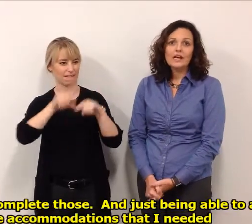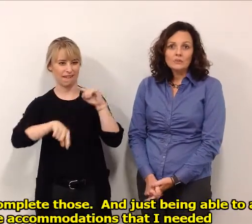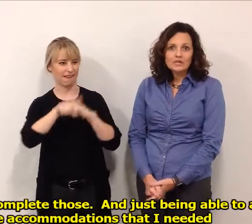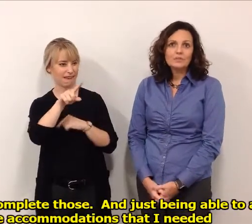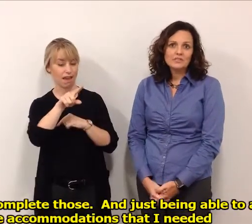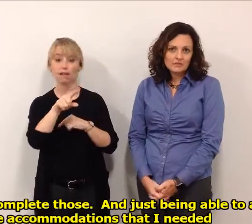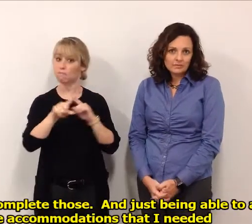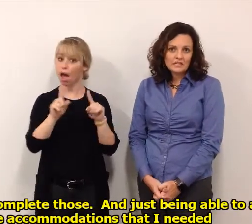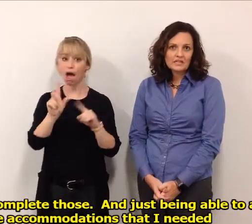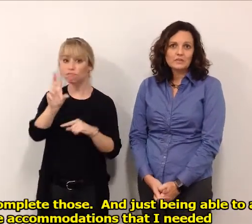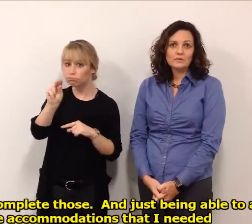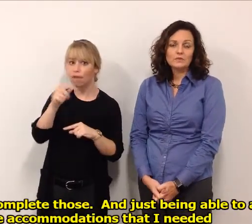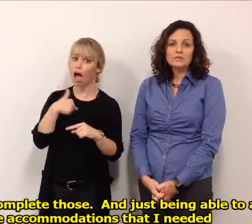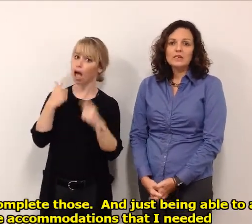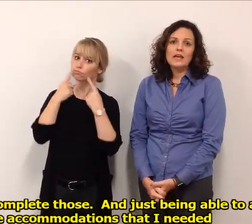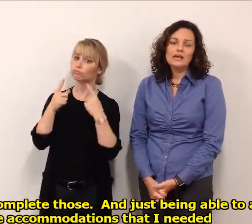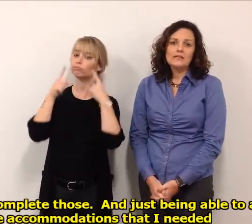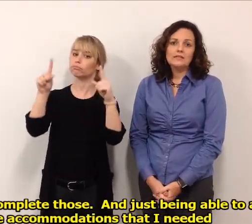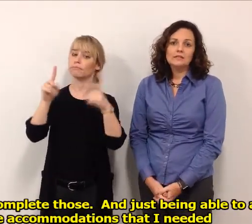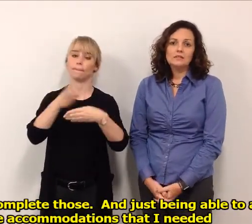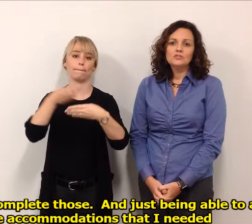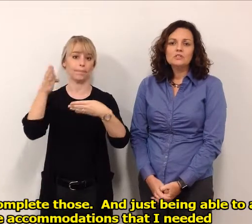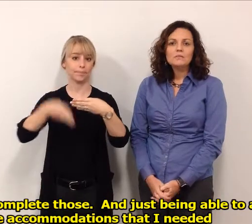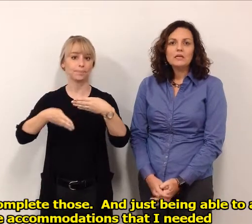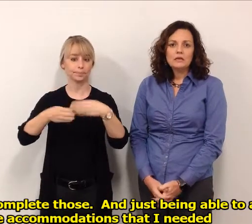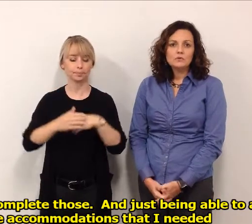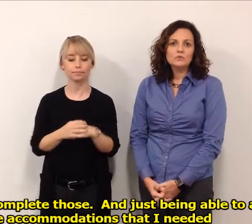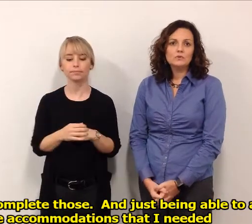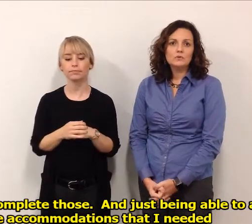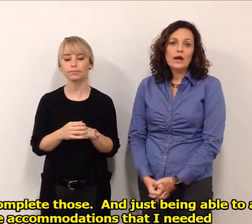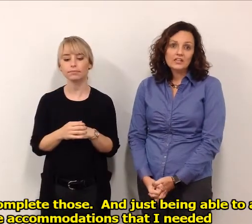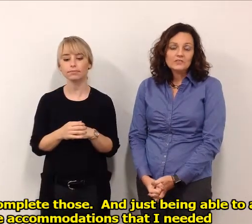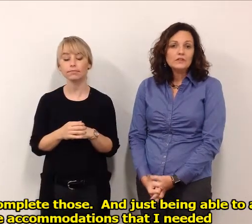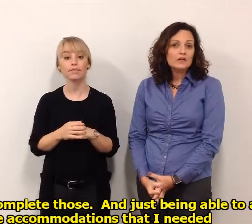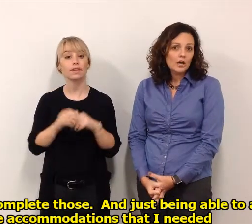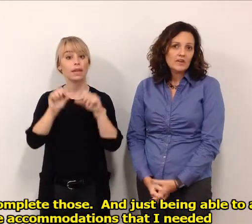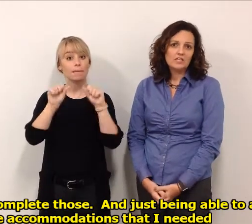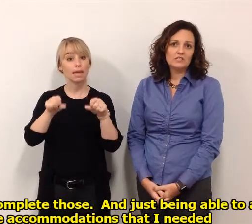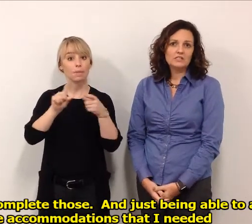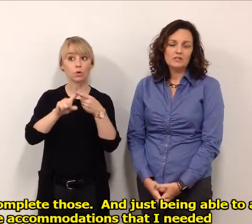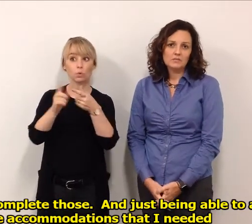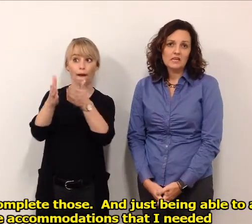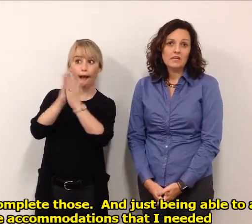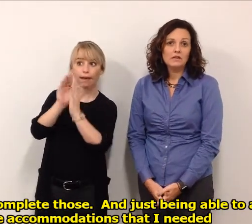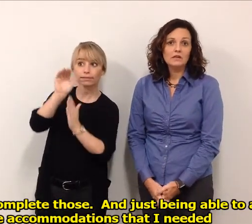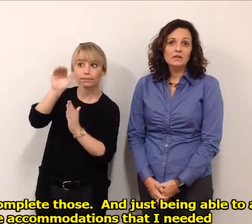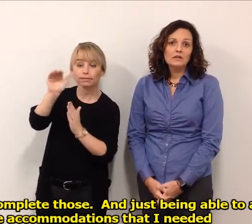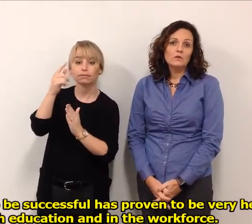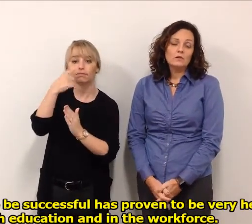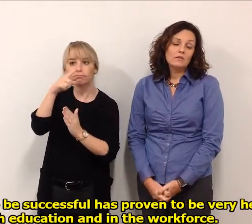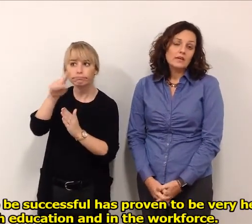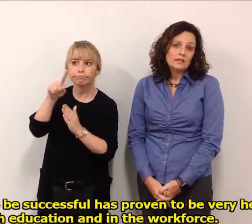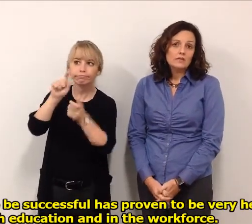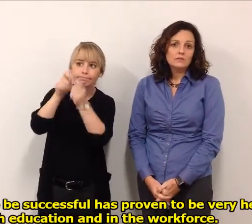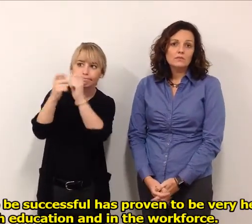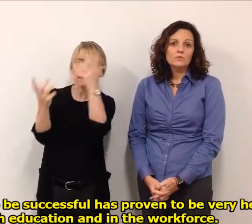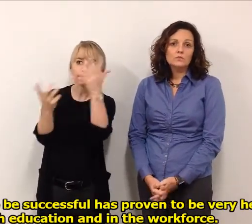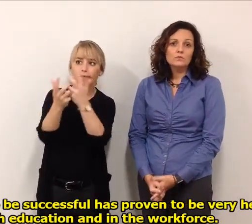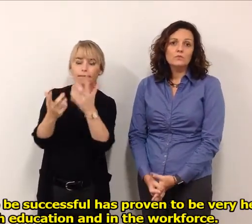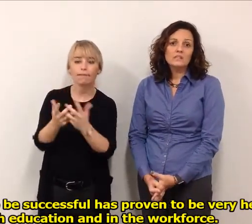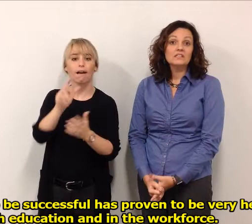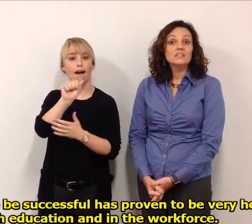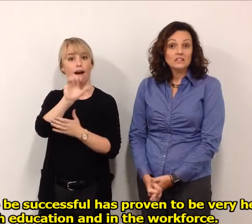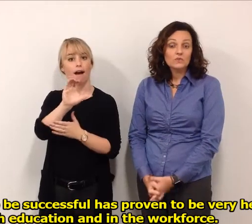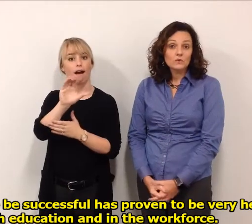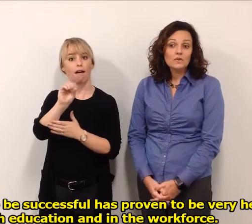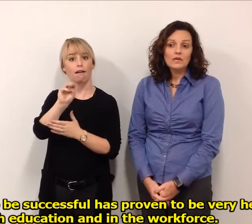reason, I was able to complete those, and just being able to ask for the accommodations that I needed or that I need